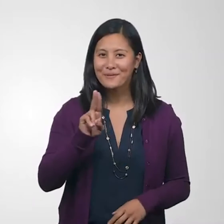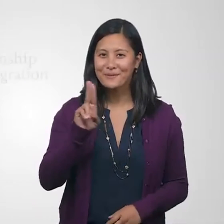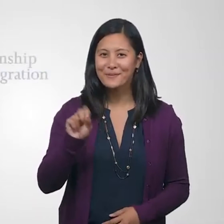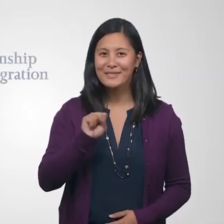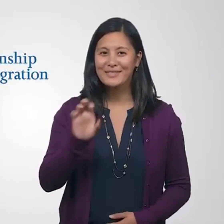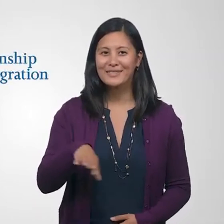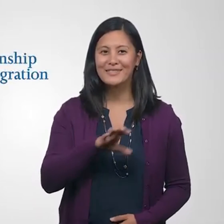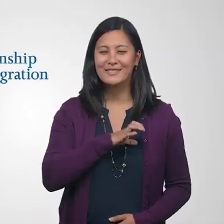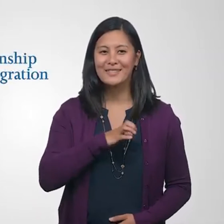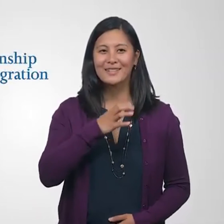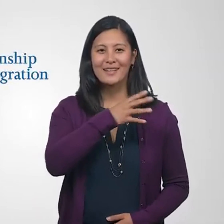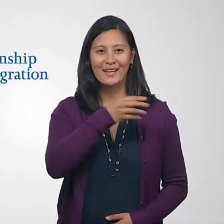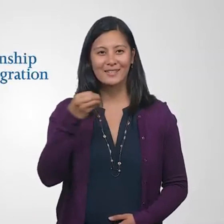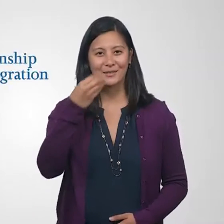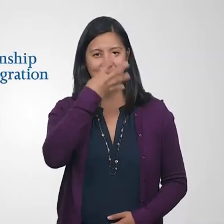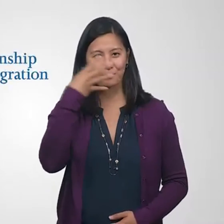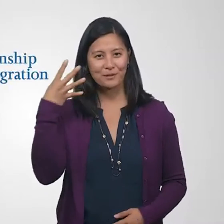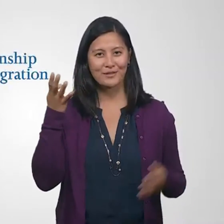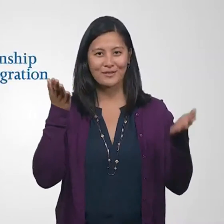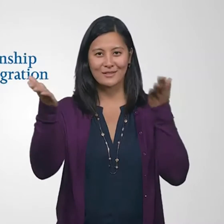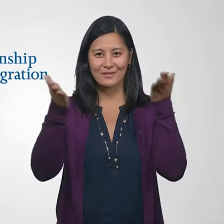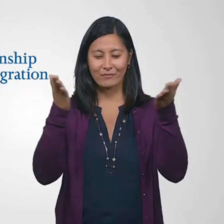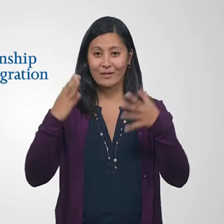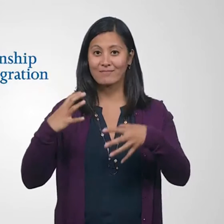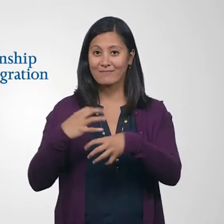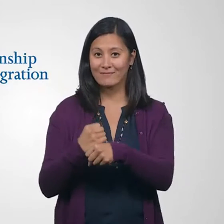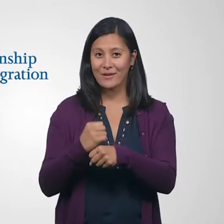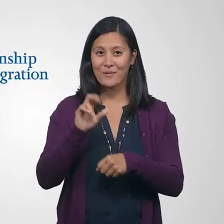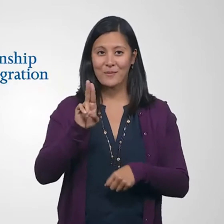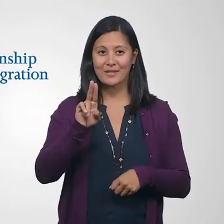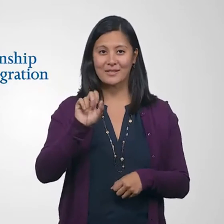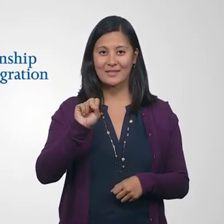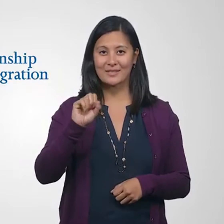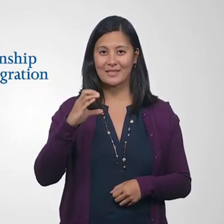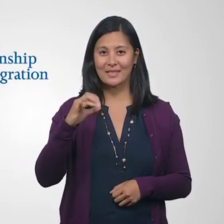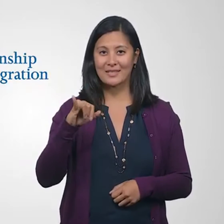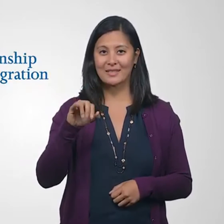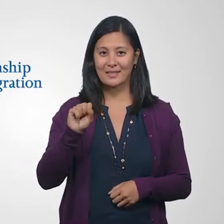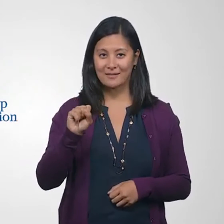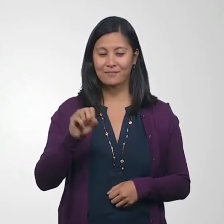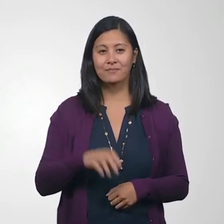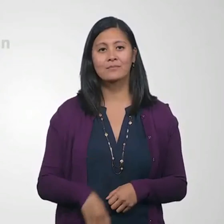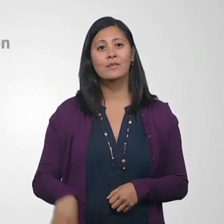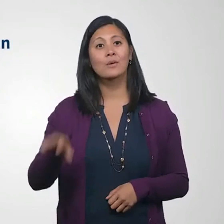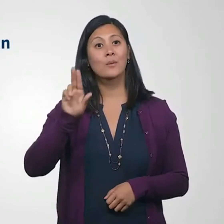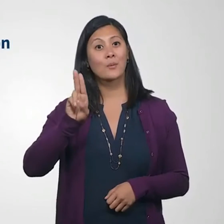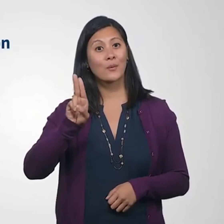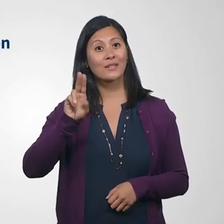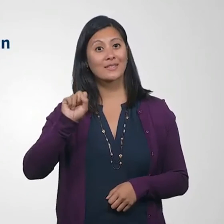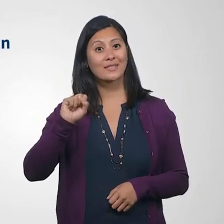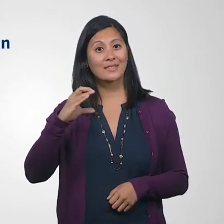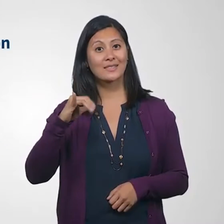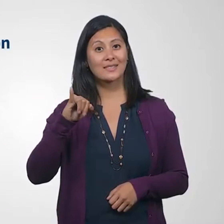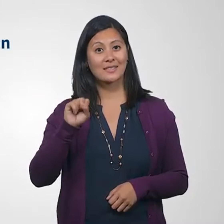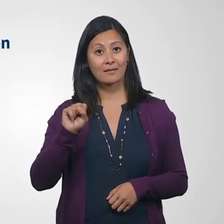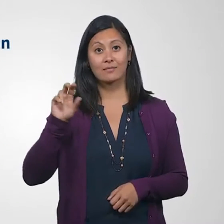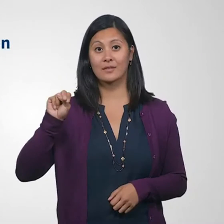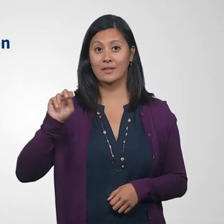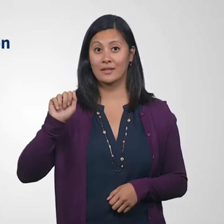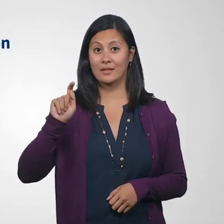Welcome to this U.S. Citizenship and Immigration Services, or USCIS Naturalization Process presentation on